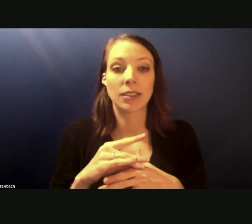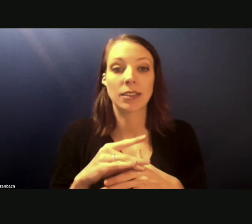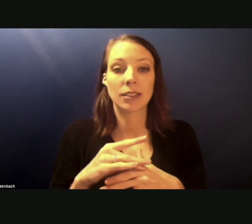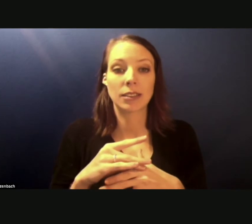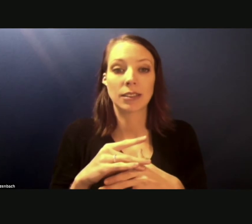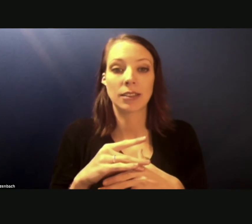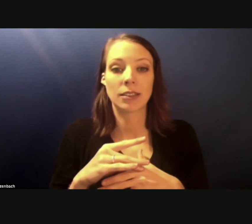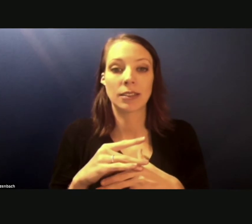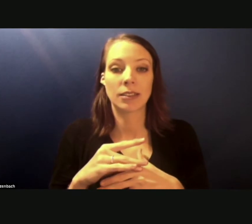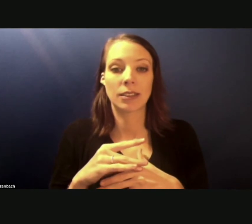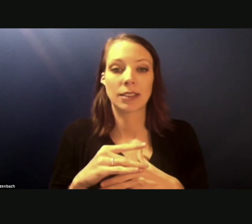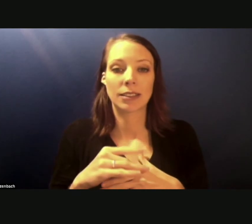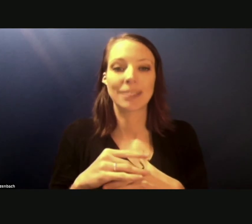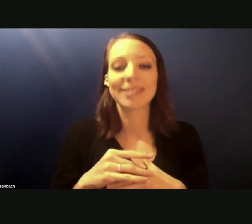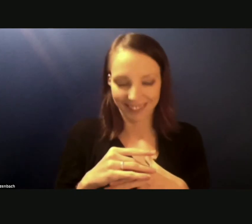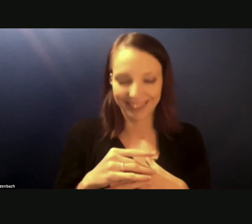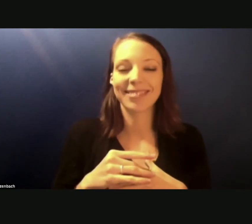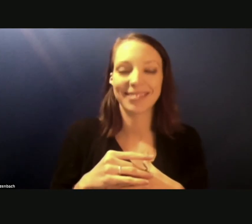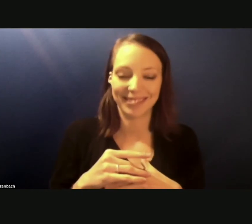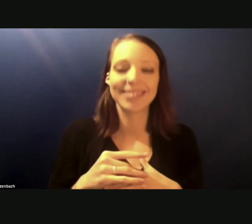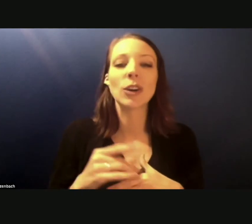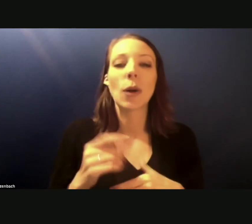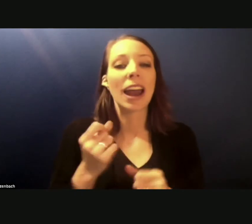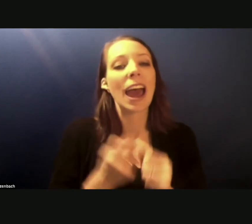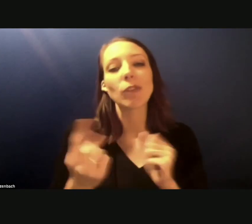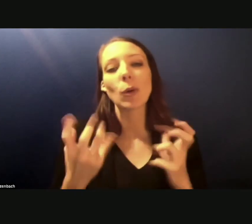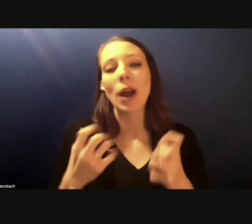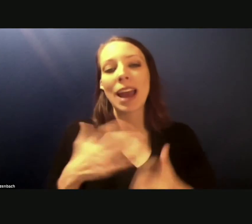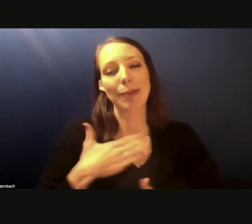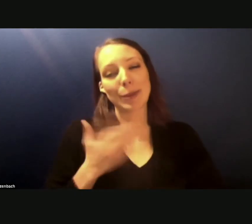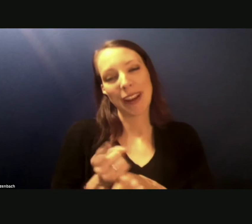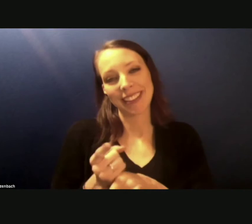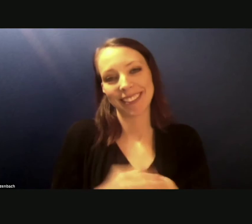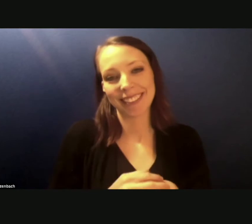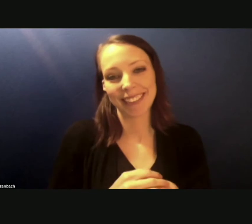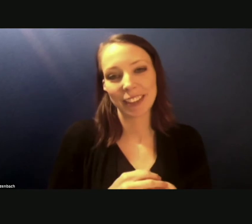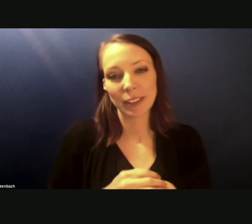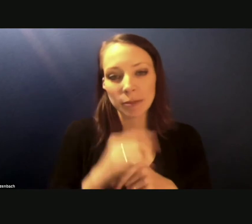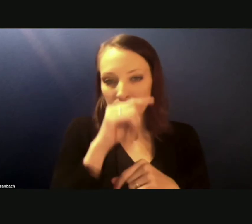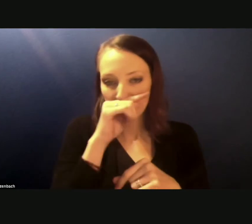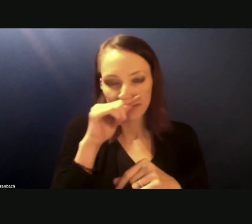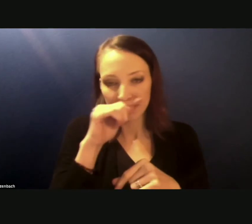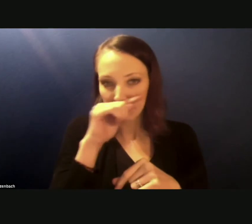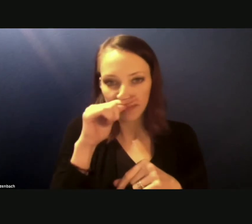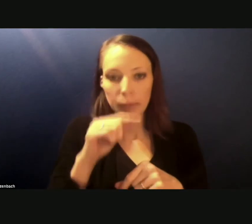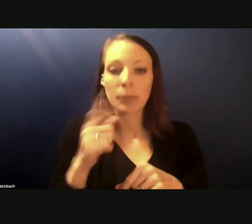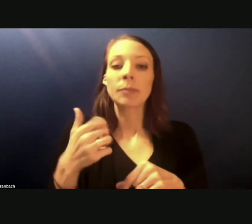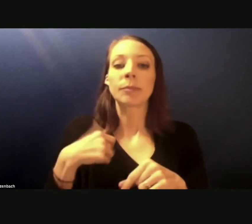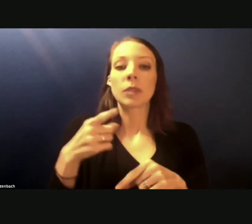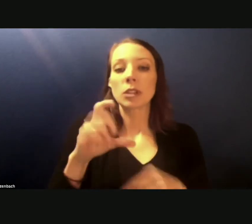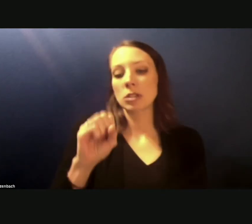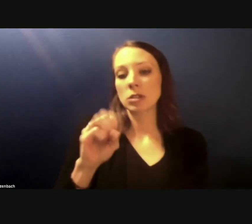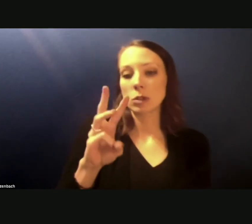and happy. We want everyone to live happy, right? So these have mushrooms also. This is a Swiss chard